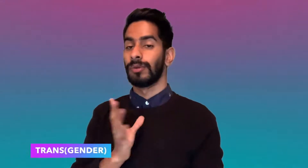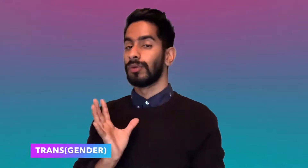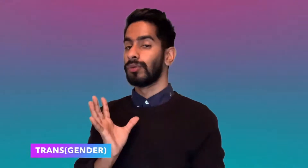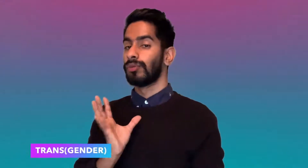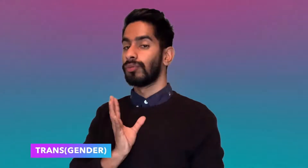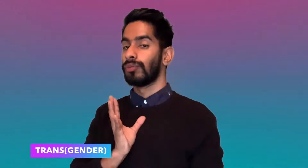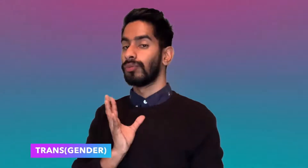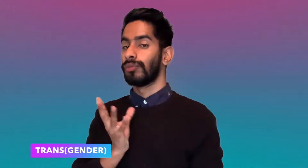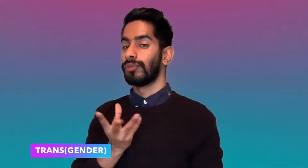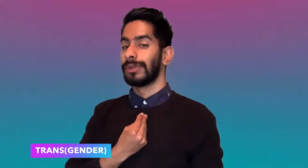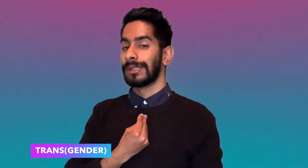Trans.